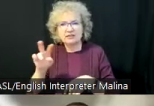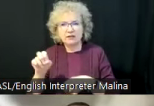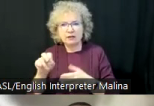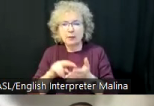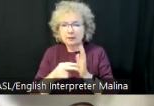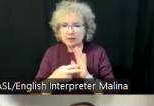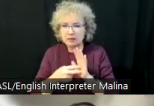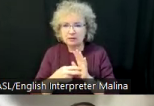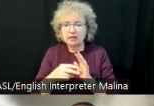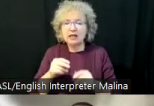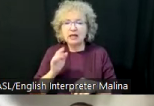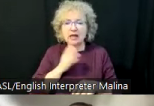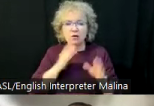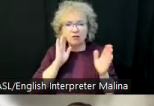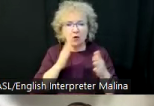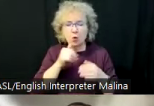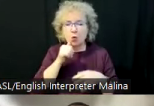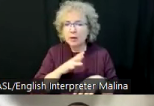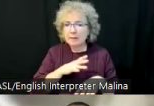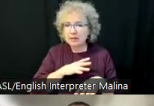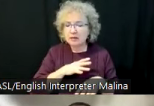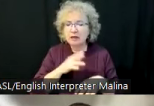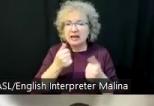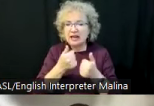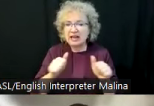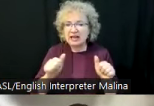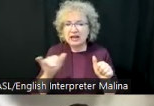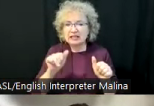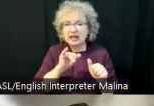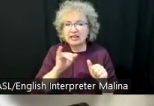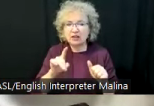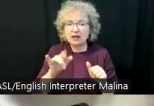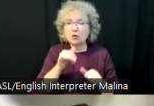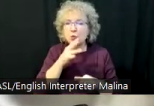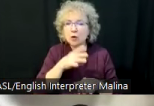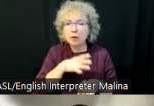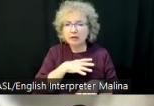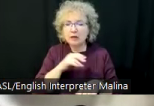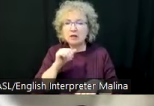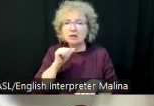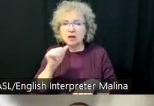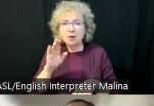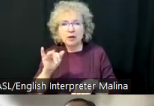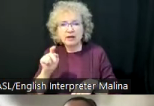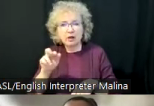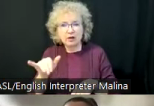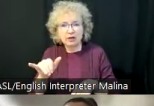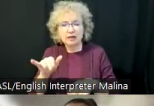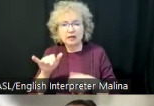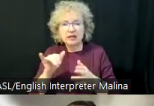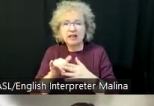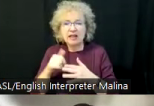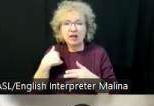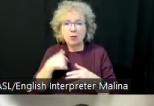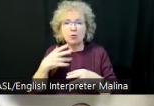is our focus is women and any funny anybody who identifies as women non binary. That's who we want those